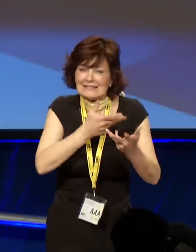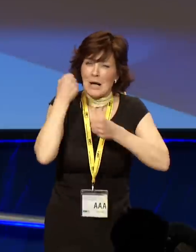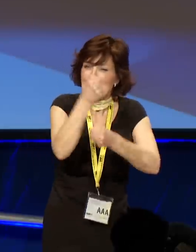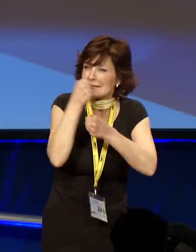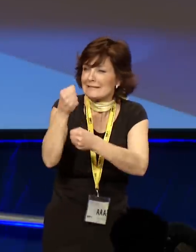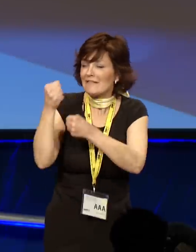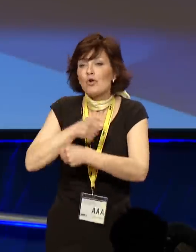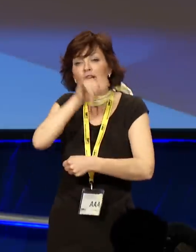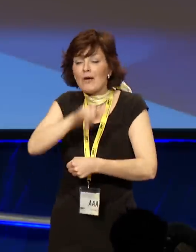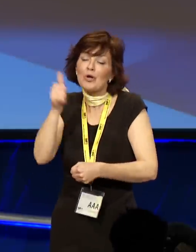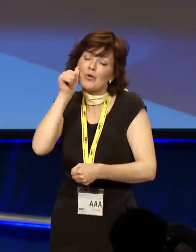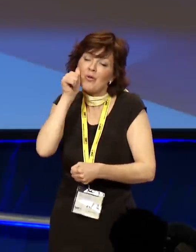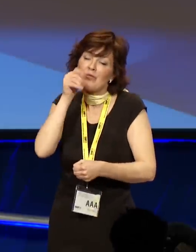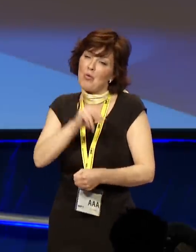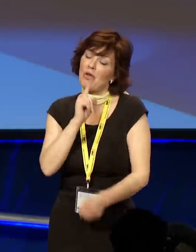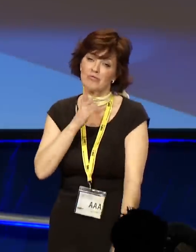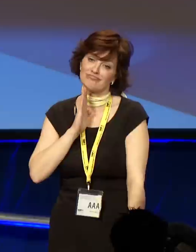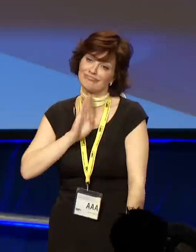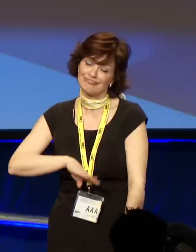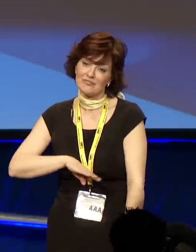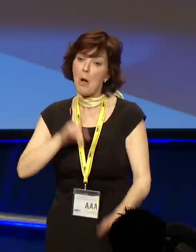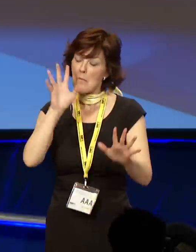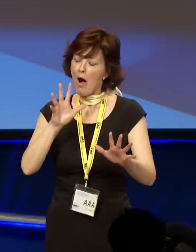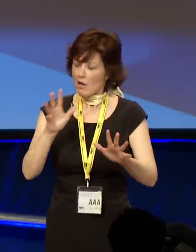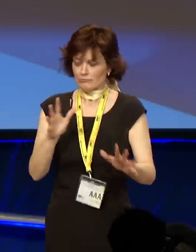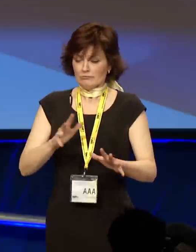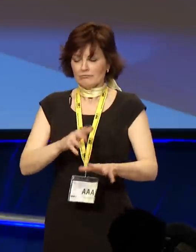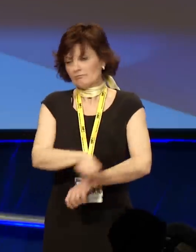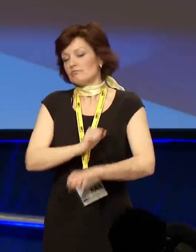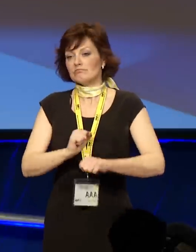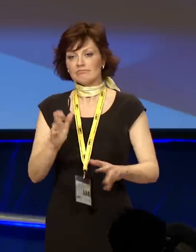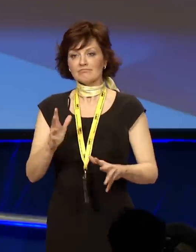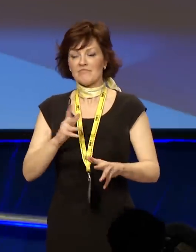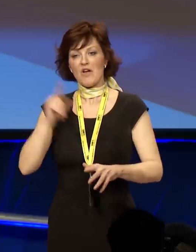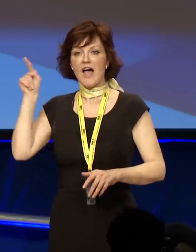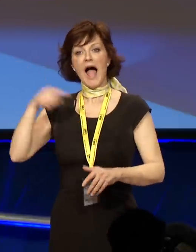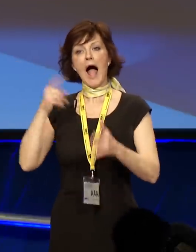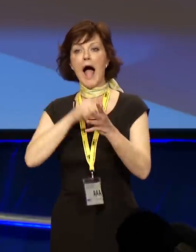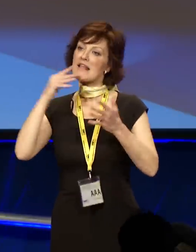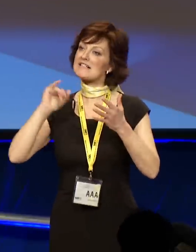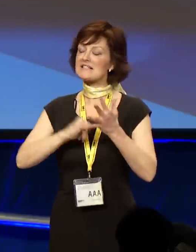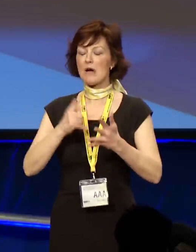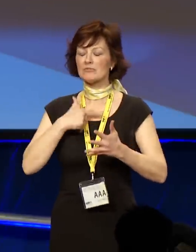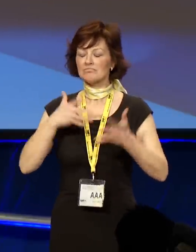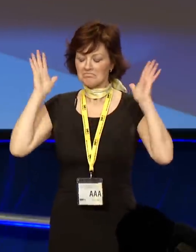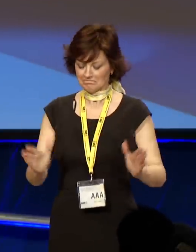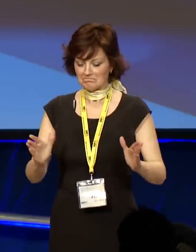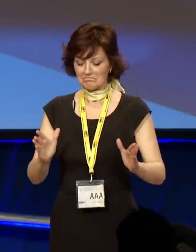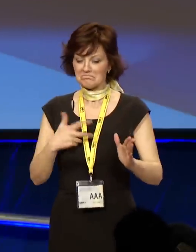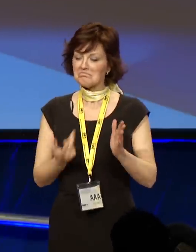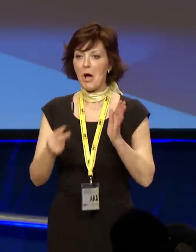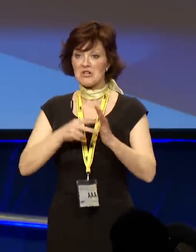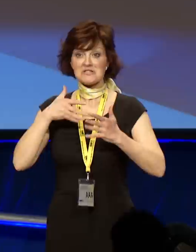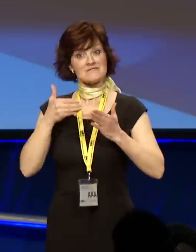know, it was a no, and he was crushed. But he picked himself up because he said, this is what Alex Salmond would do. Picked himself up, and he's